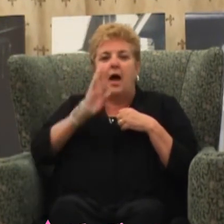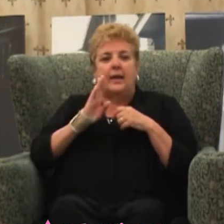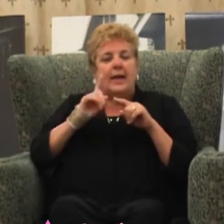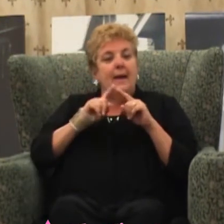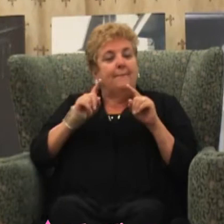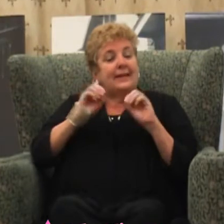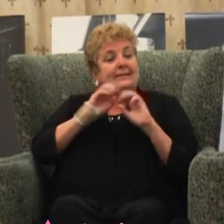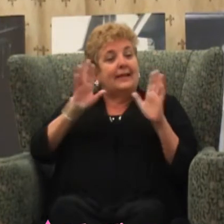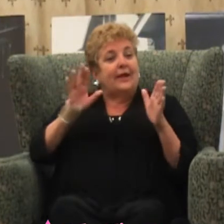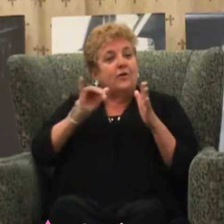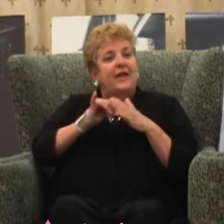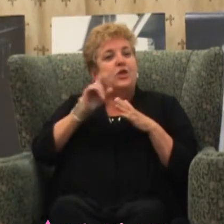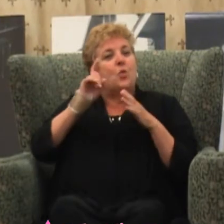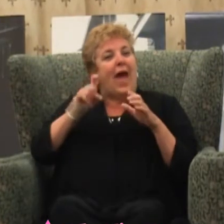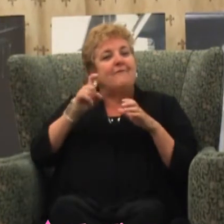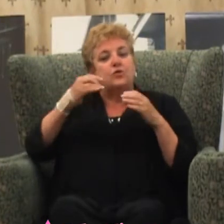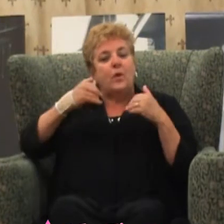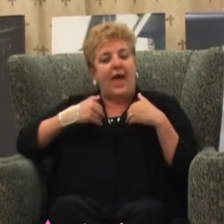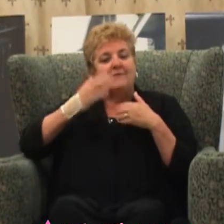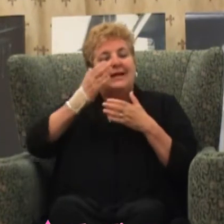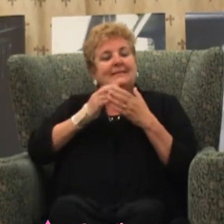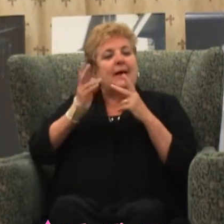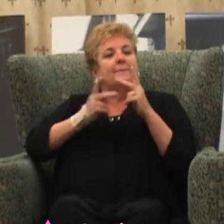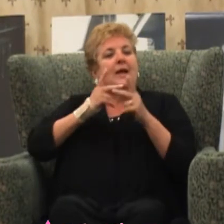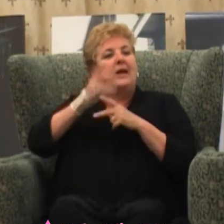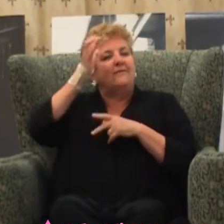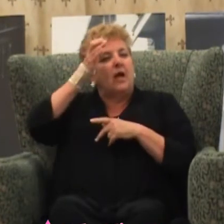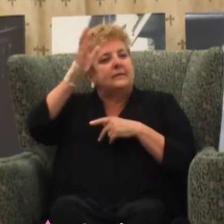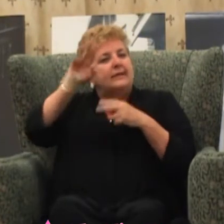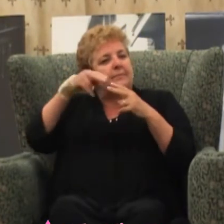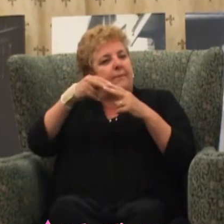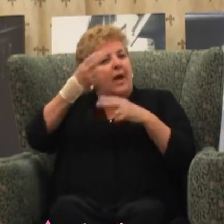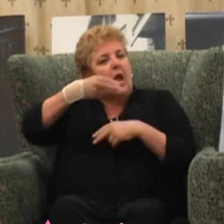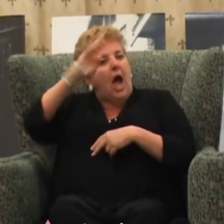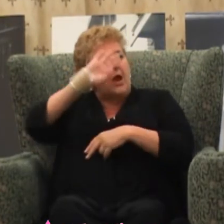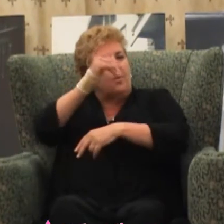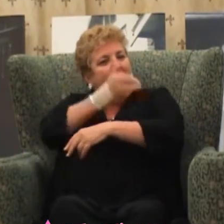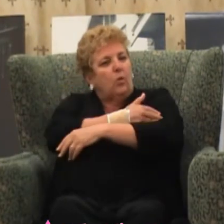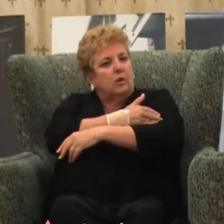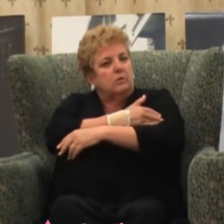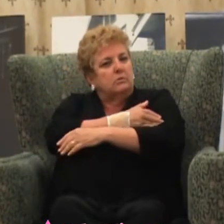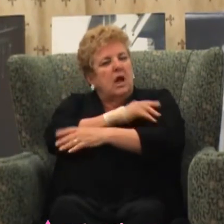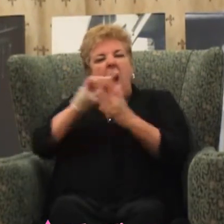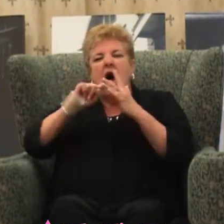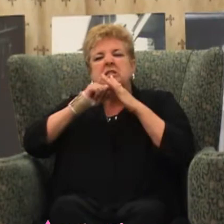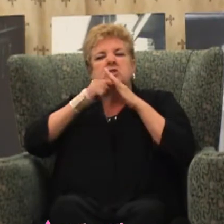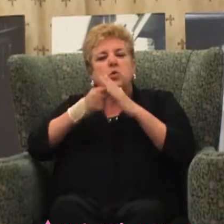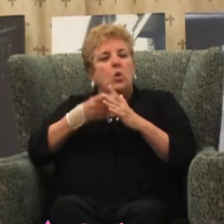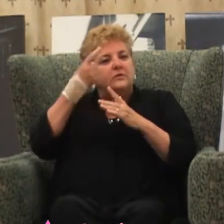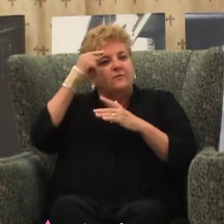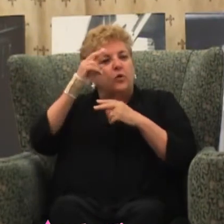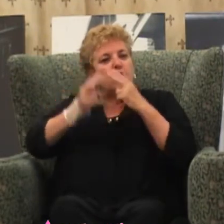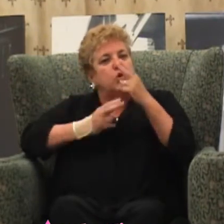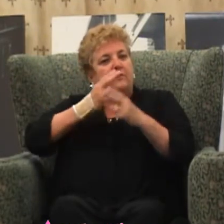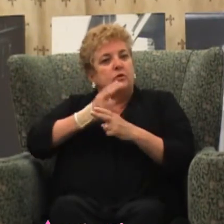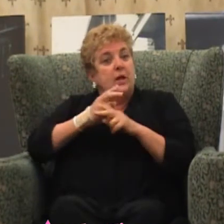kind of a concept of a higher power, the source of the universe. But you can choose it. You get to choose what it